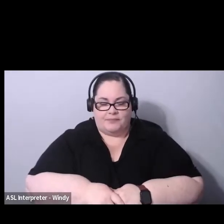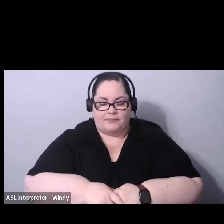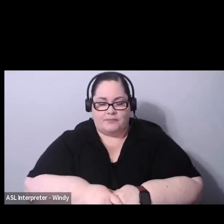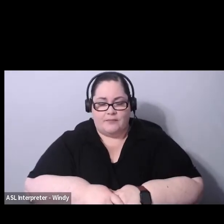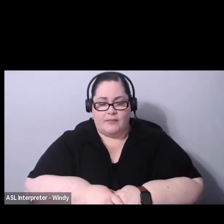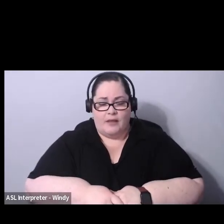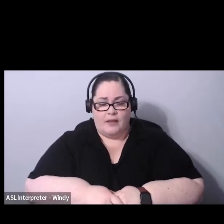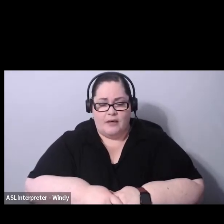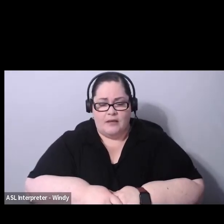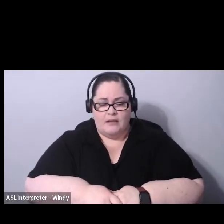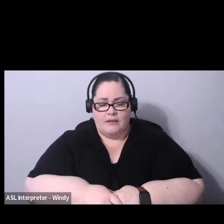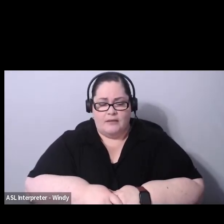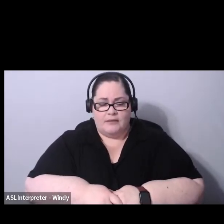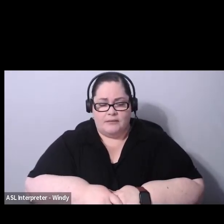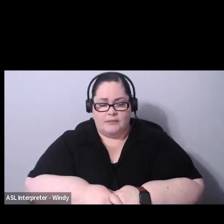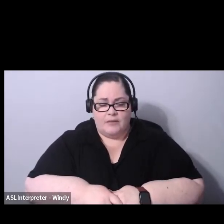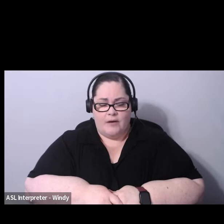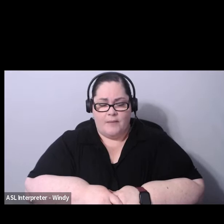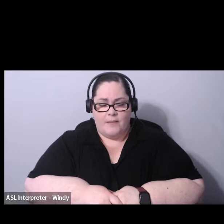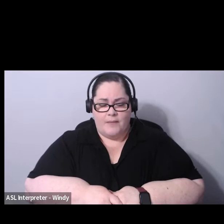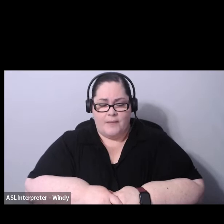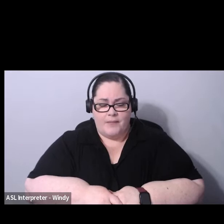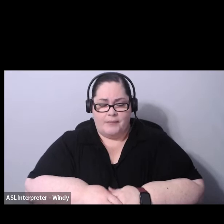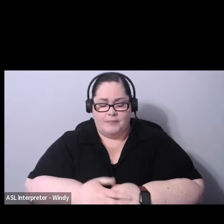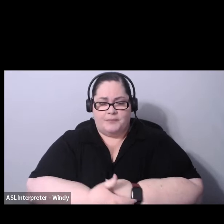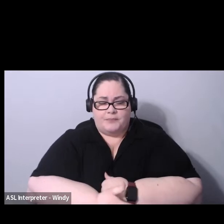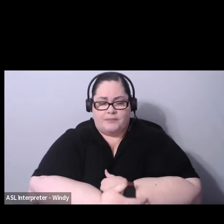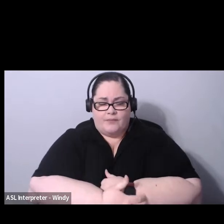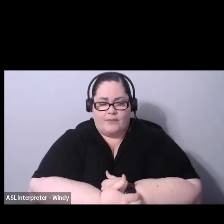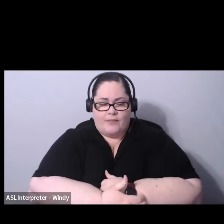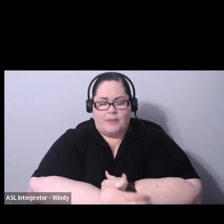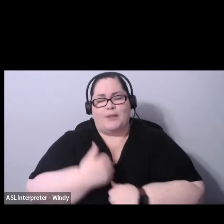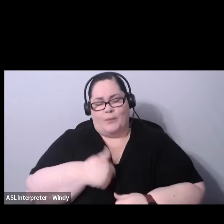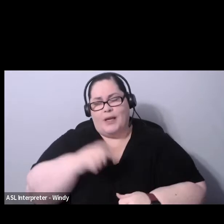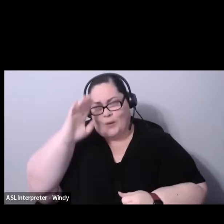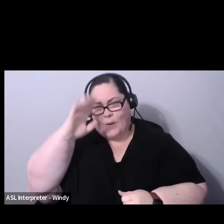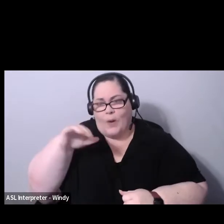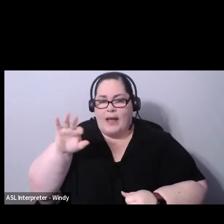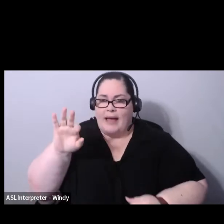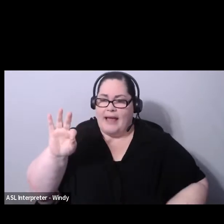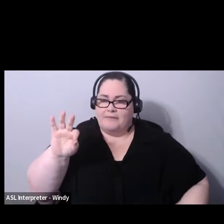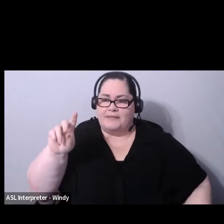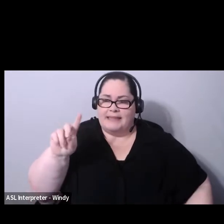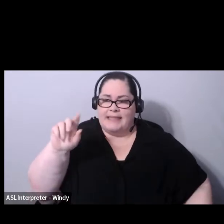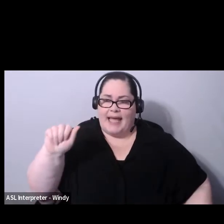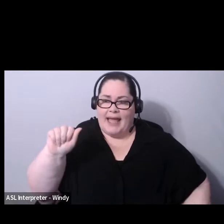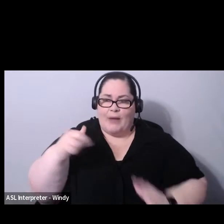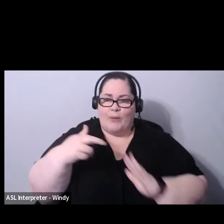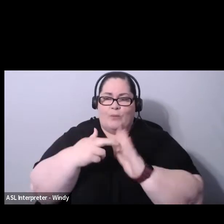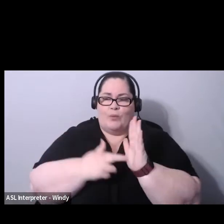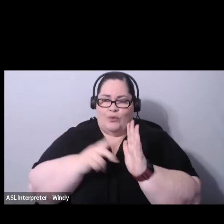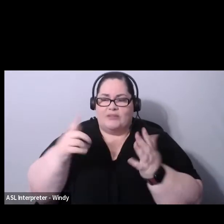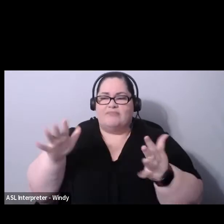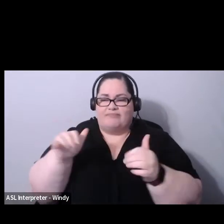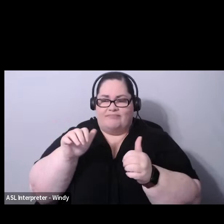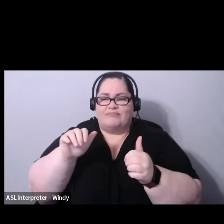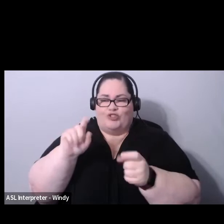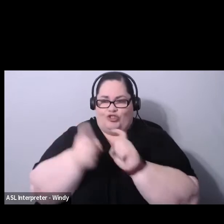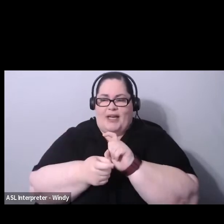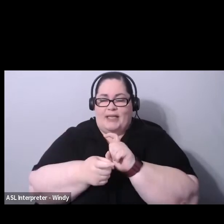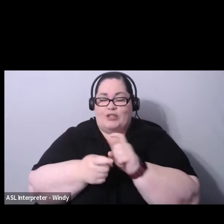as of October, the Food and Drug Administration rules now allow the sale